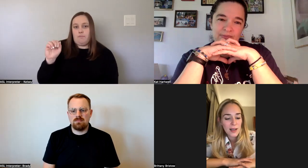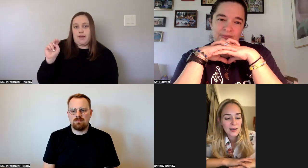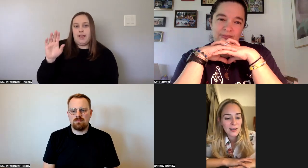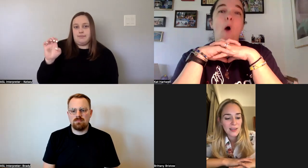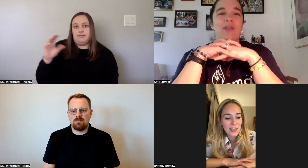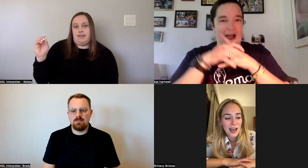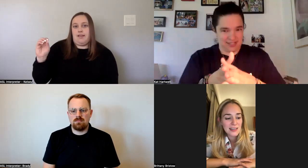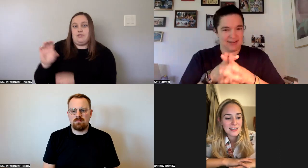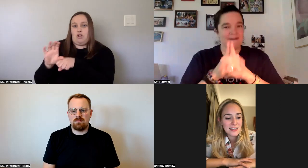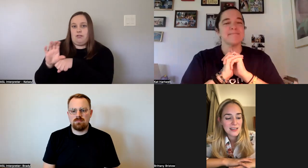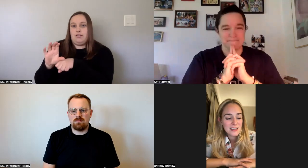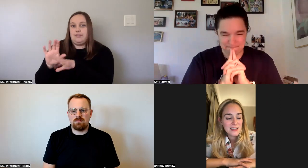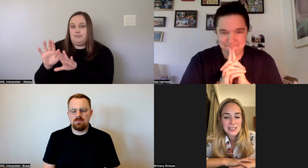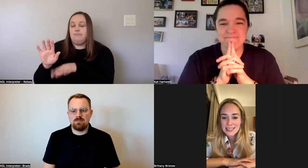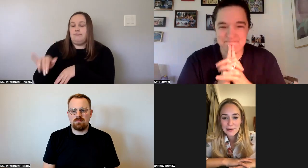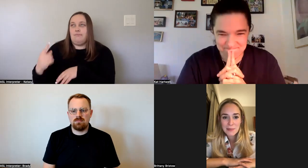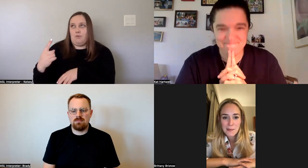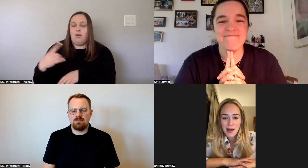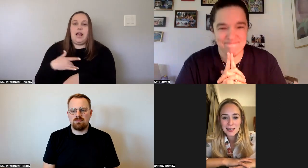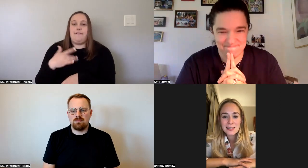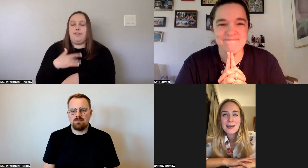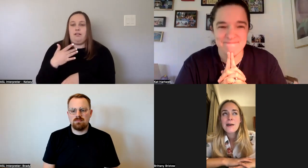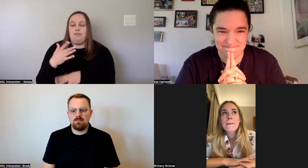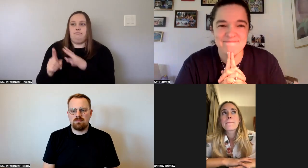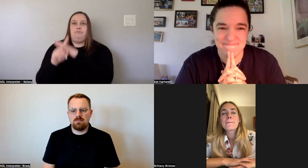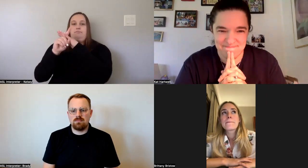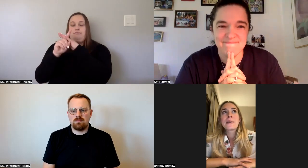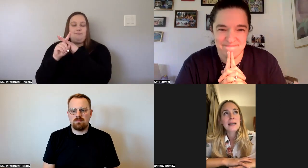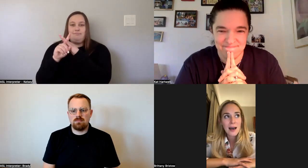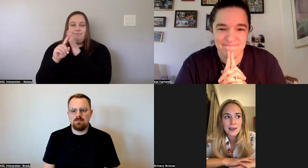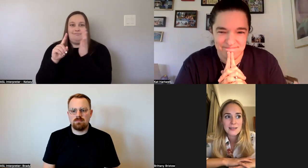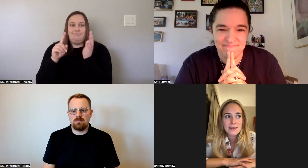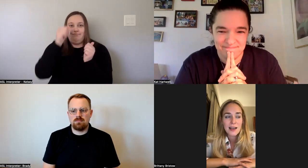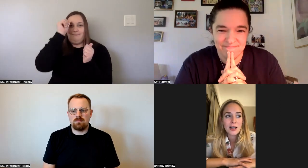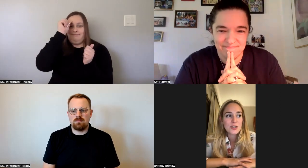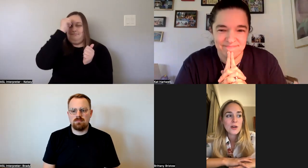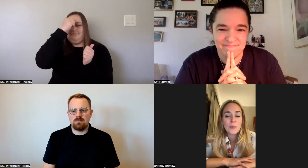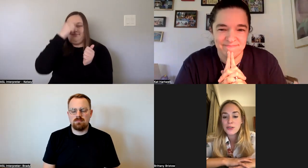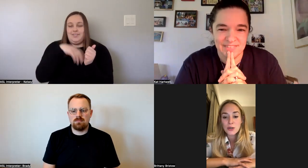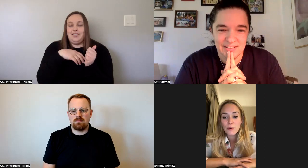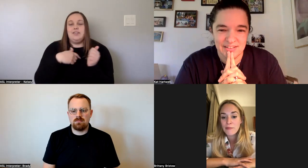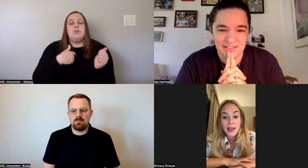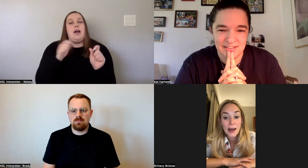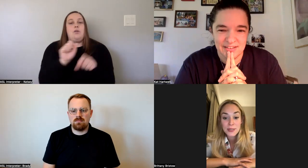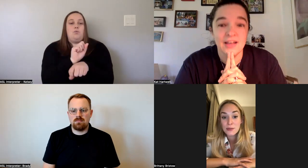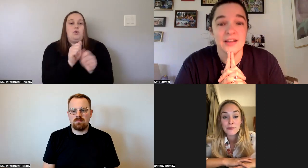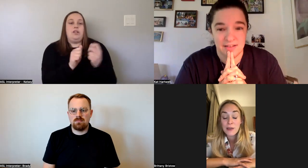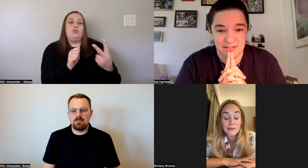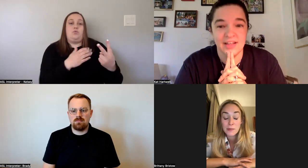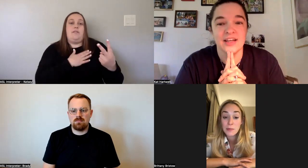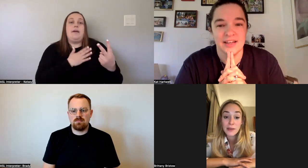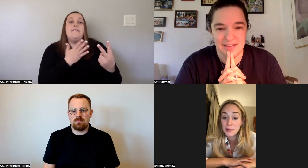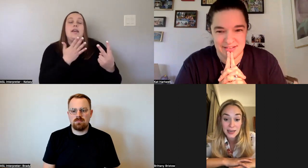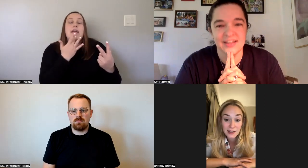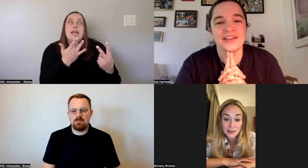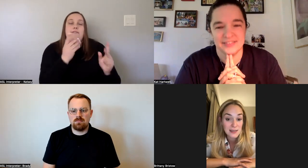was one that sticks out in my mind because I got to work with two of my absolute